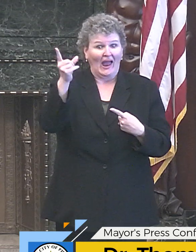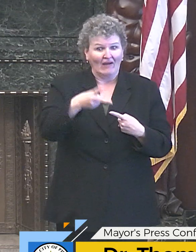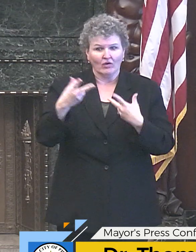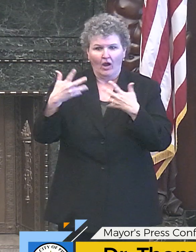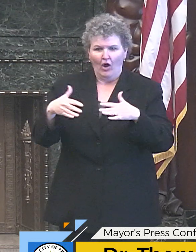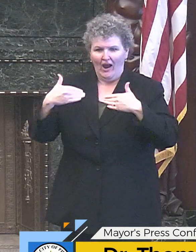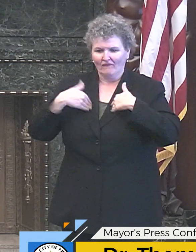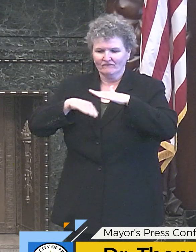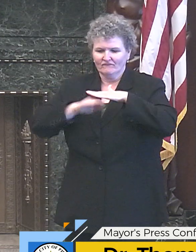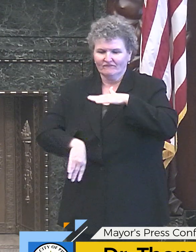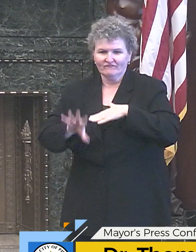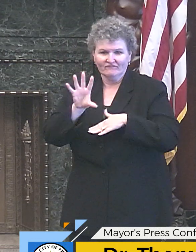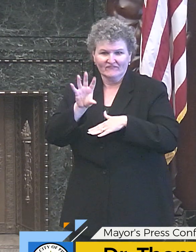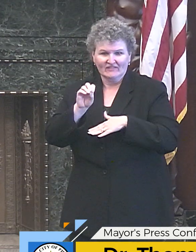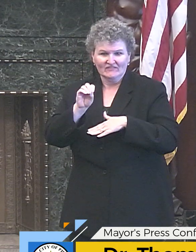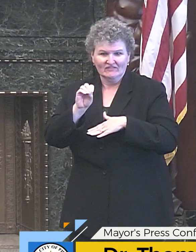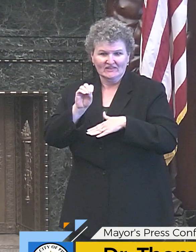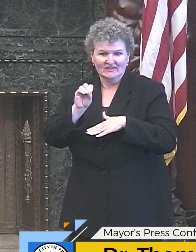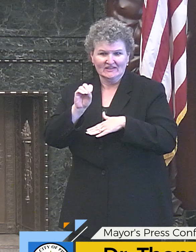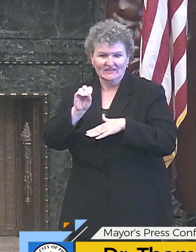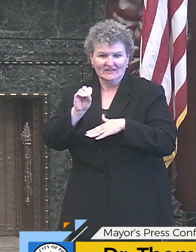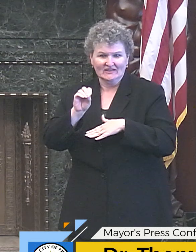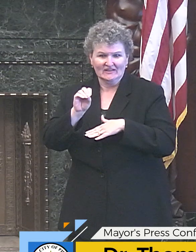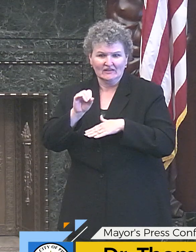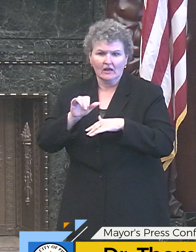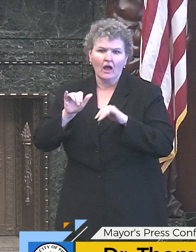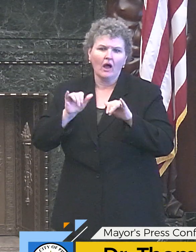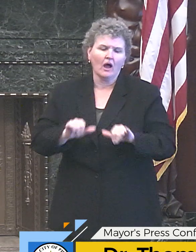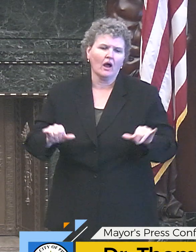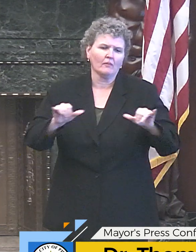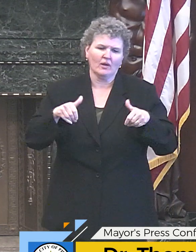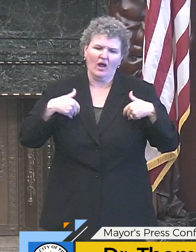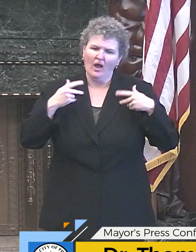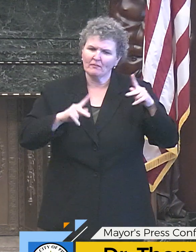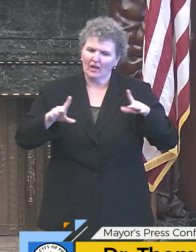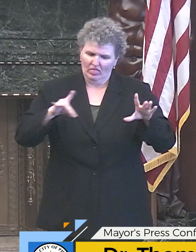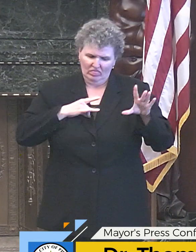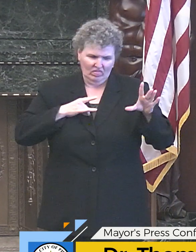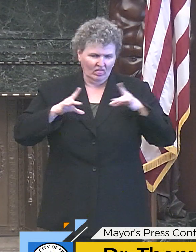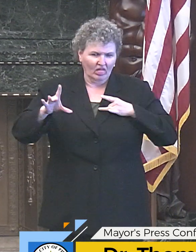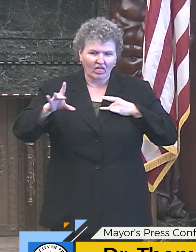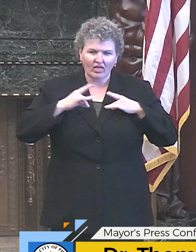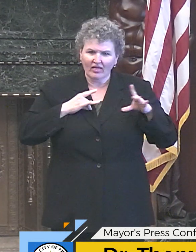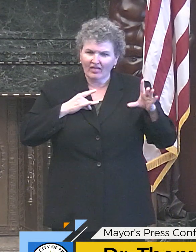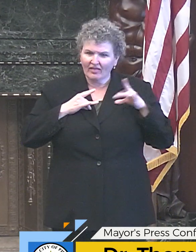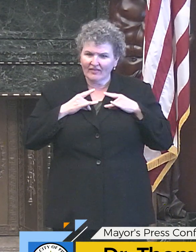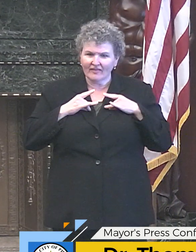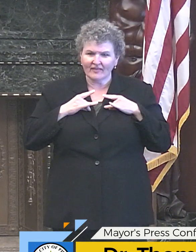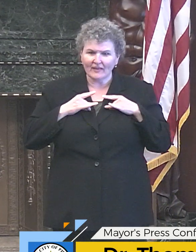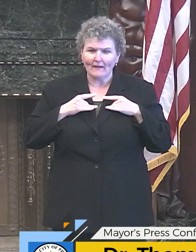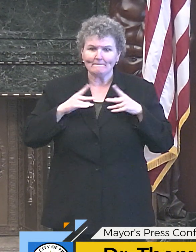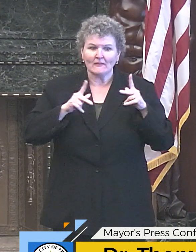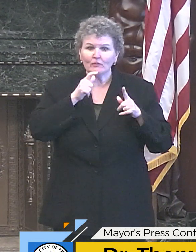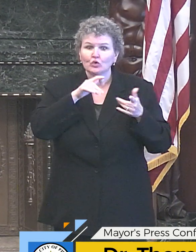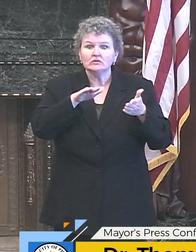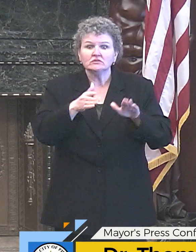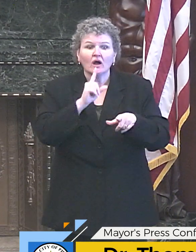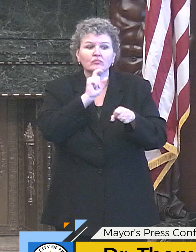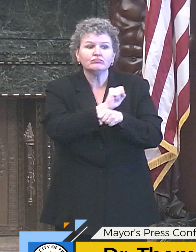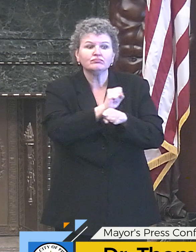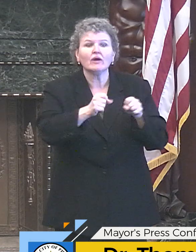of 50. So this is very common among relatively young people. Now, the fatalities are in older people, but it is definitely